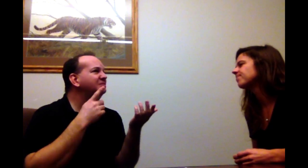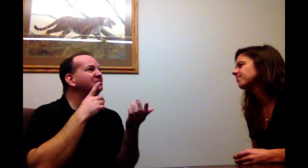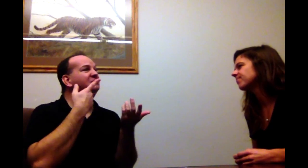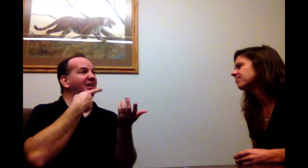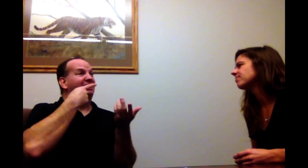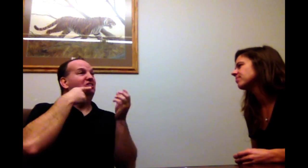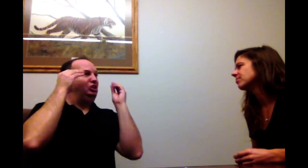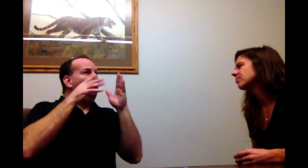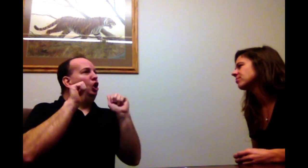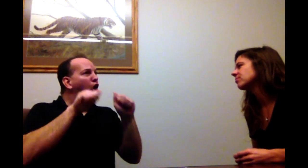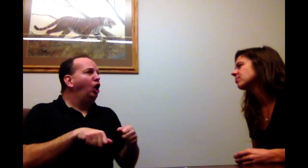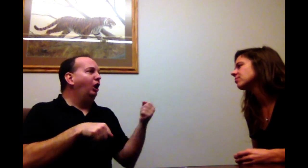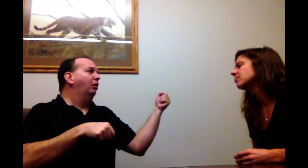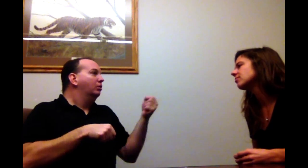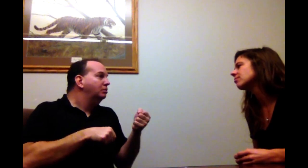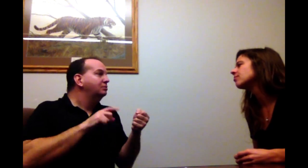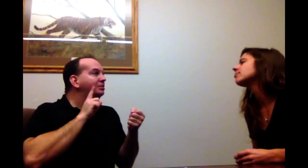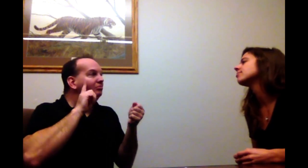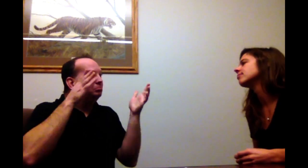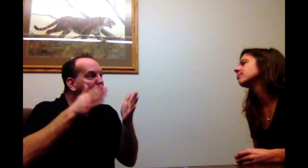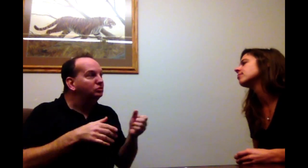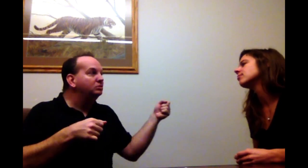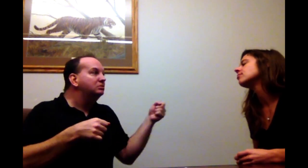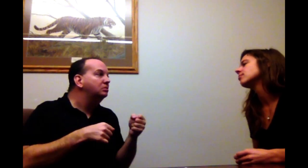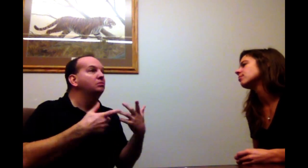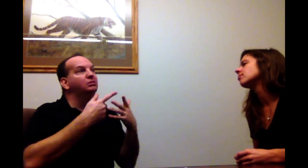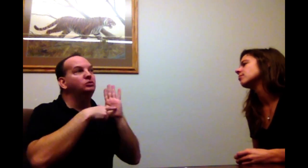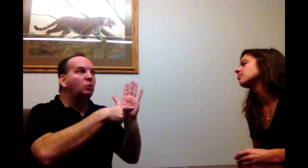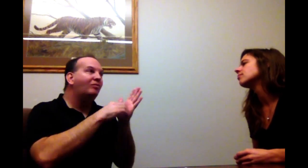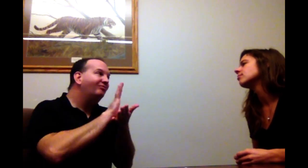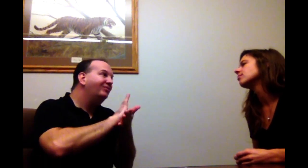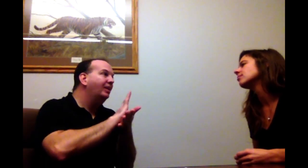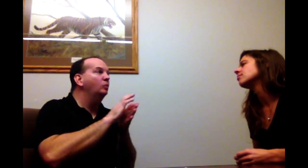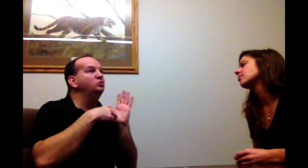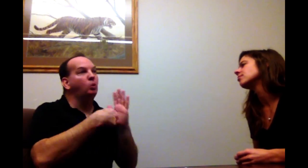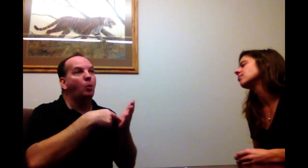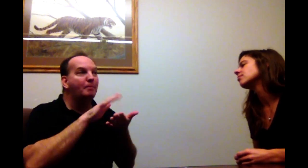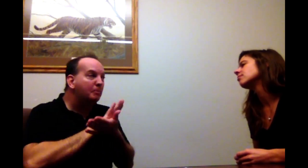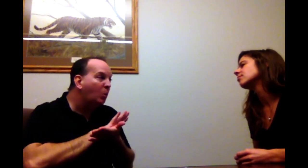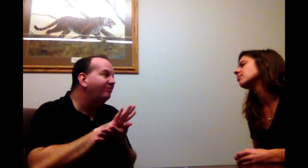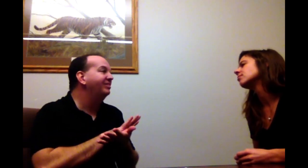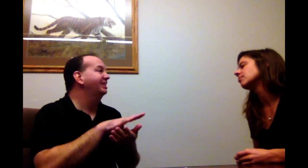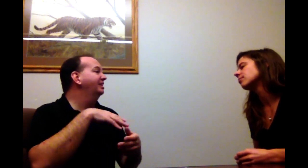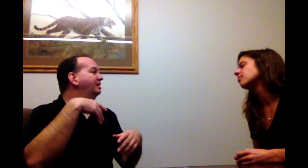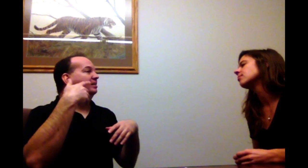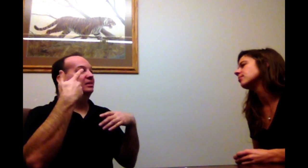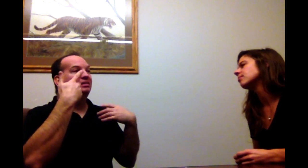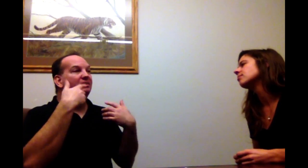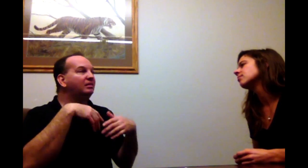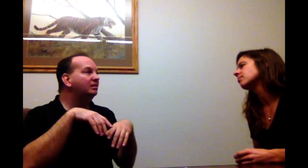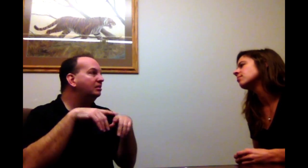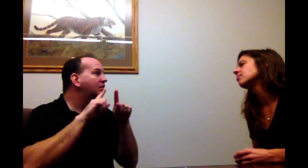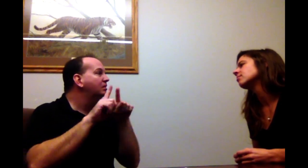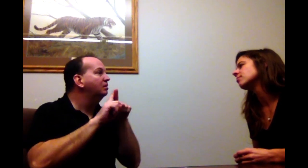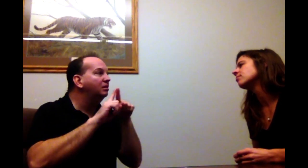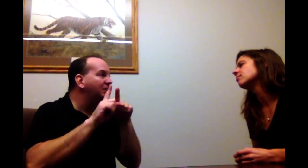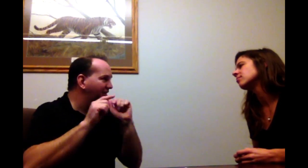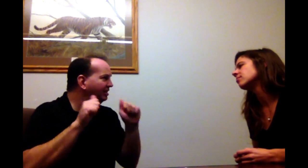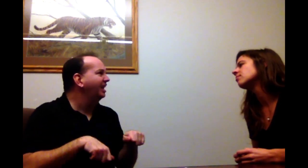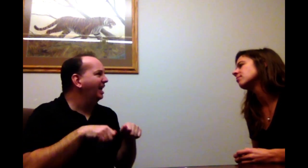can teach that. Hearing people can bring in deaf presenters or show films or movies,